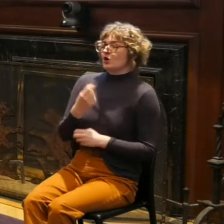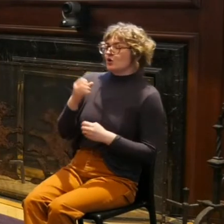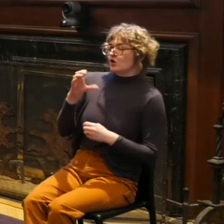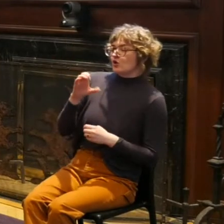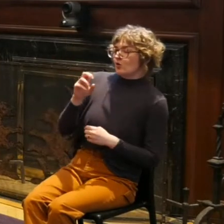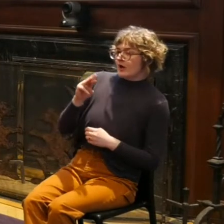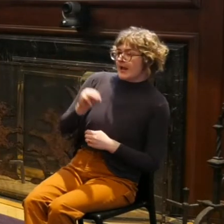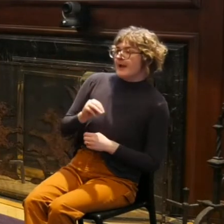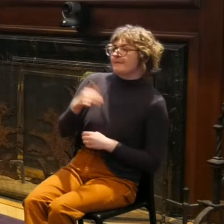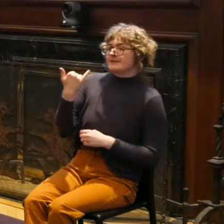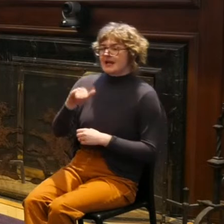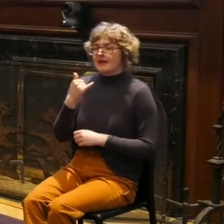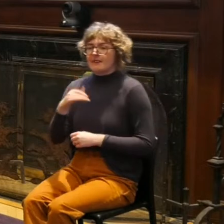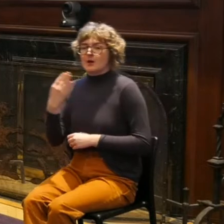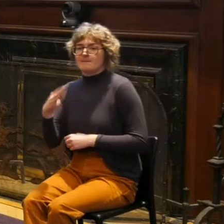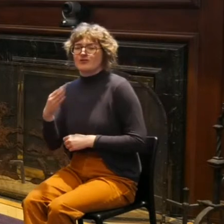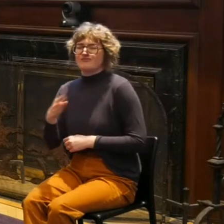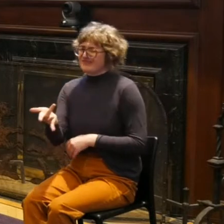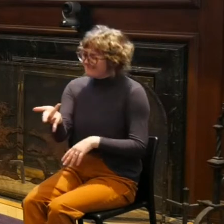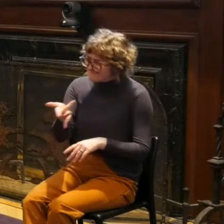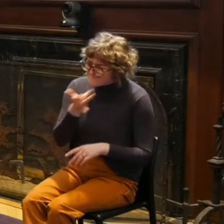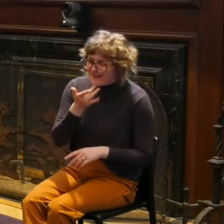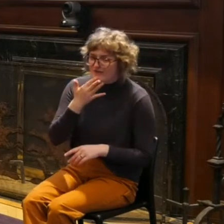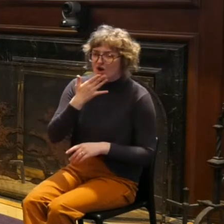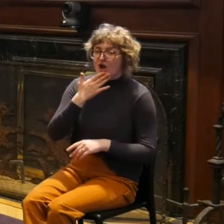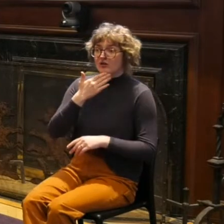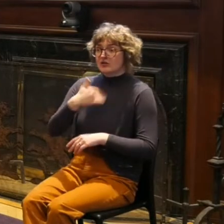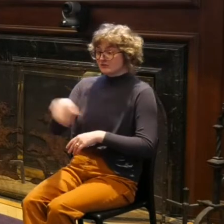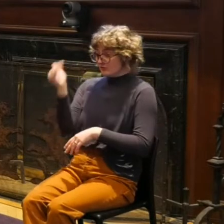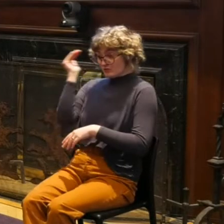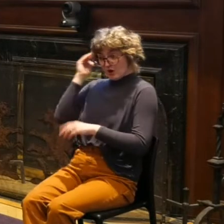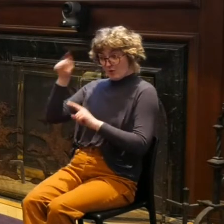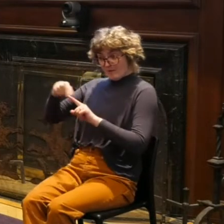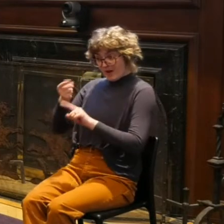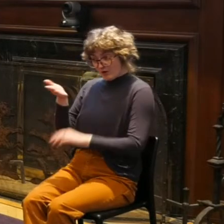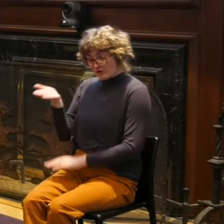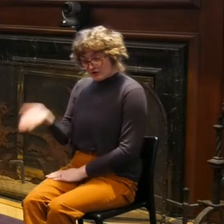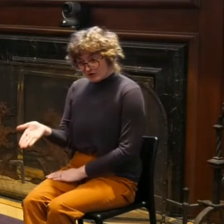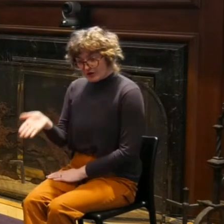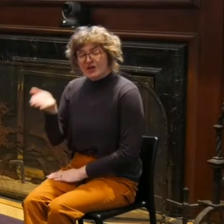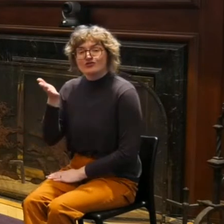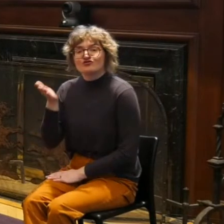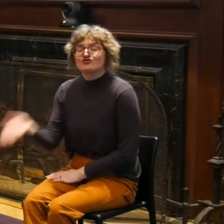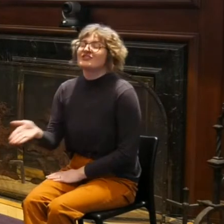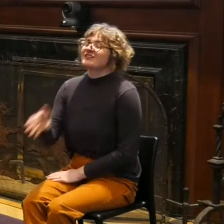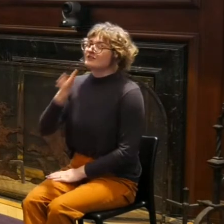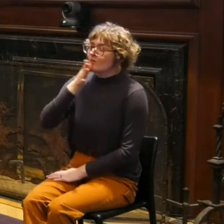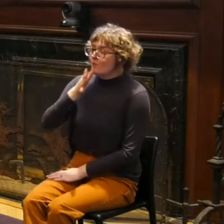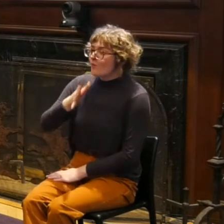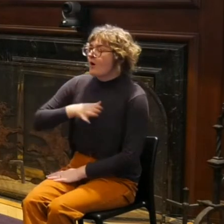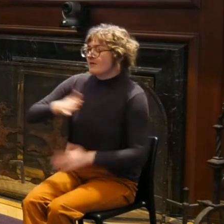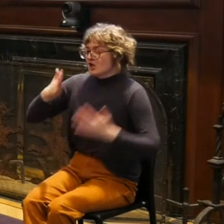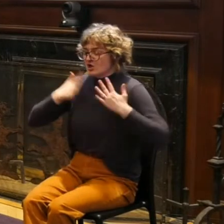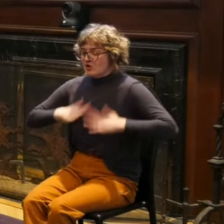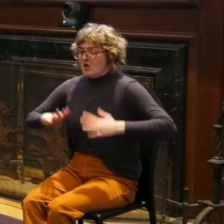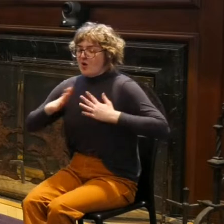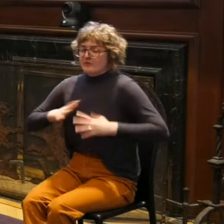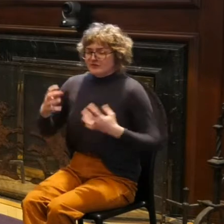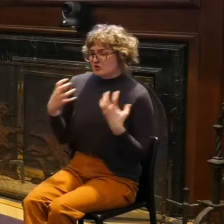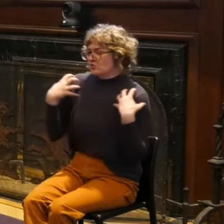and yellow are her favorites. You must not know about her. She is a woman clothed with